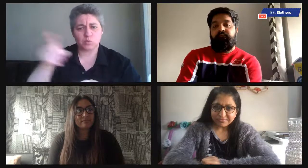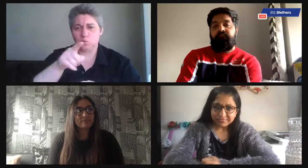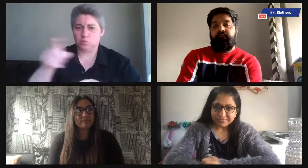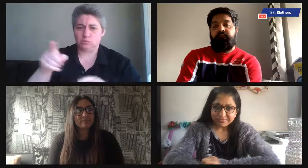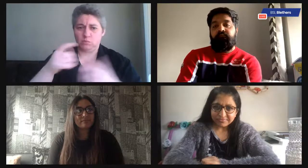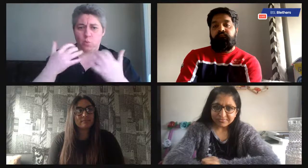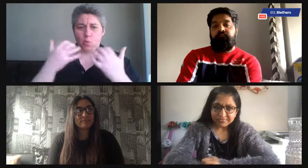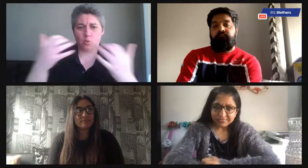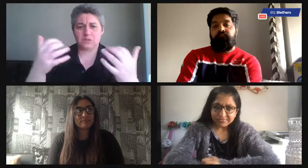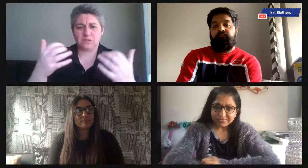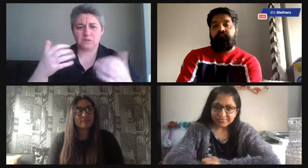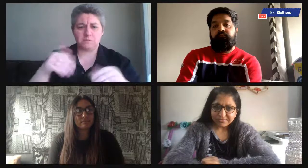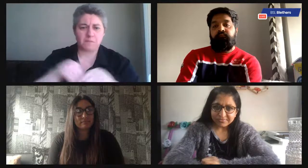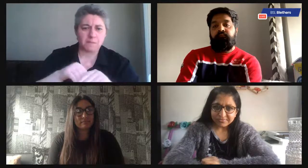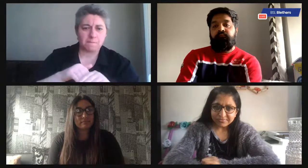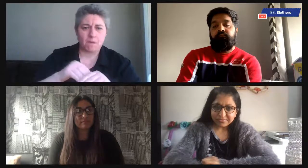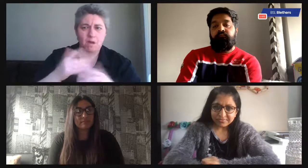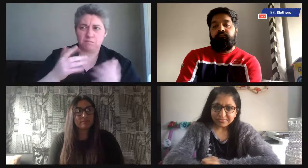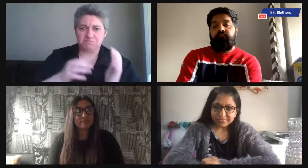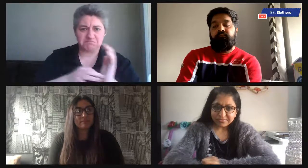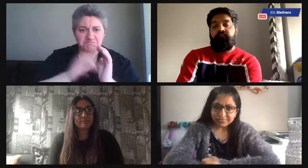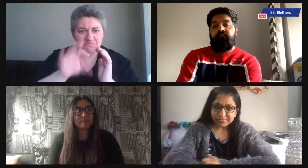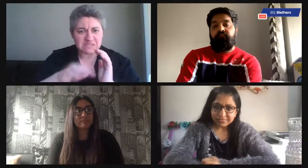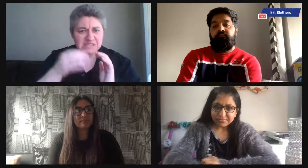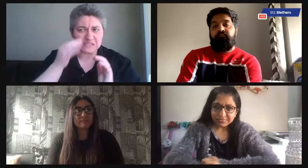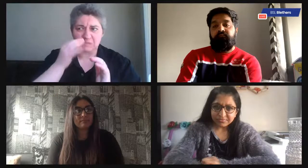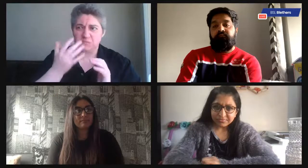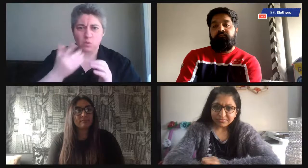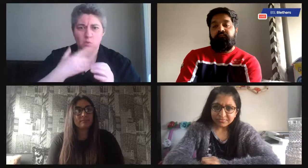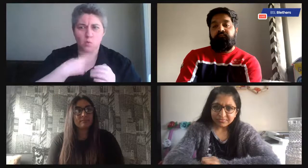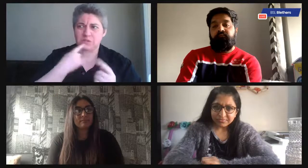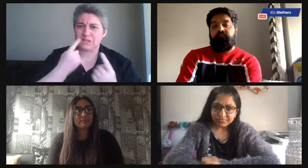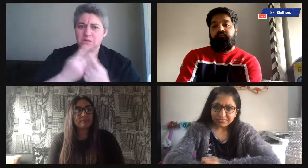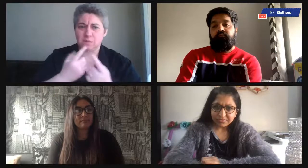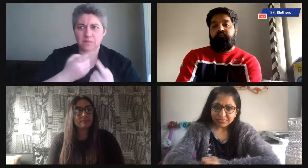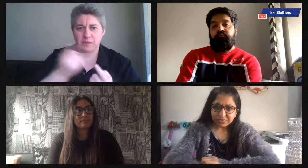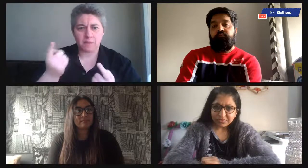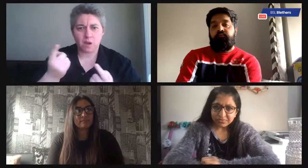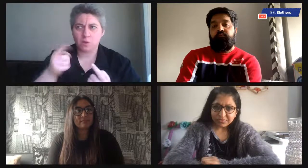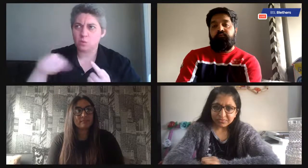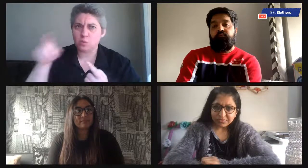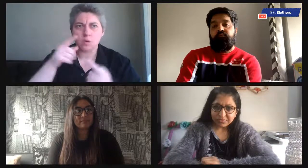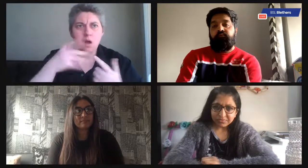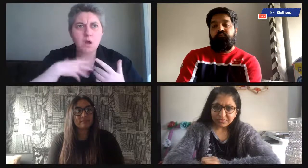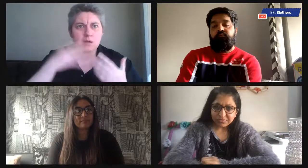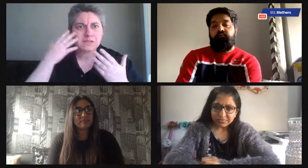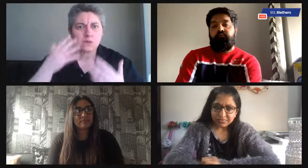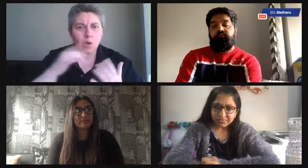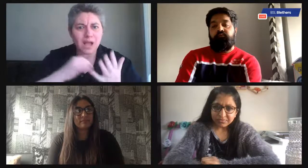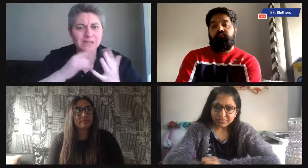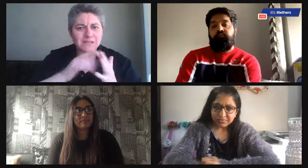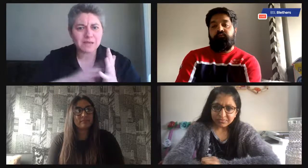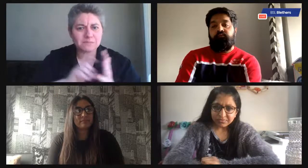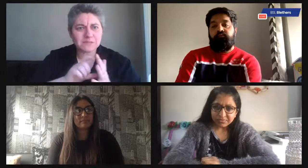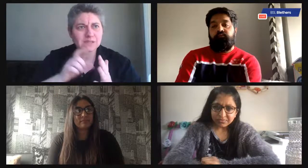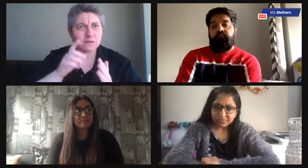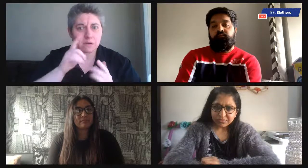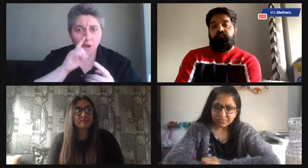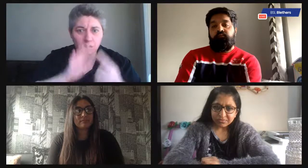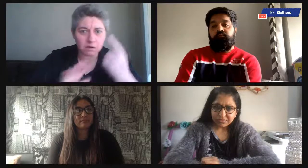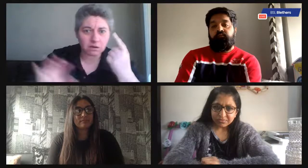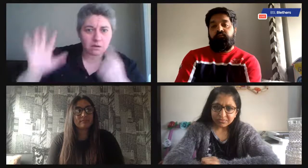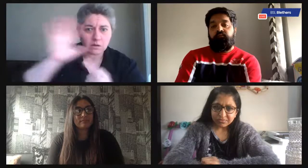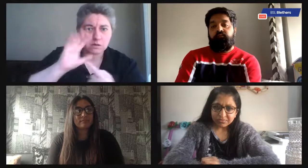fills our time. But before we do go, for our lovely audience at home, if you get any tips or there final things you want to